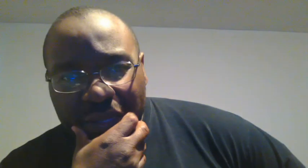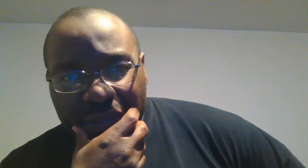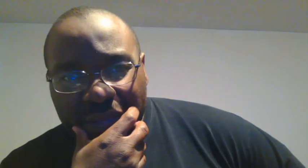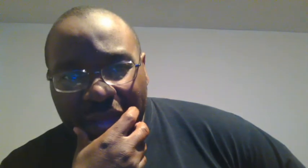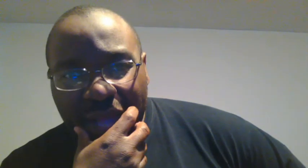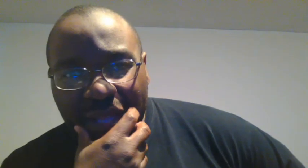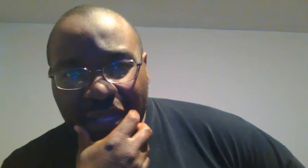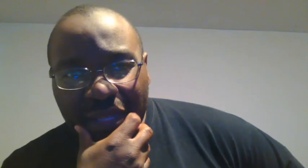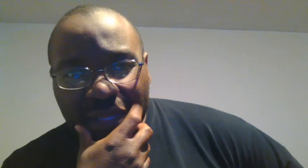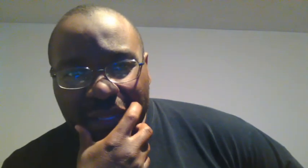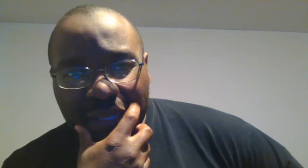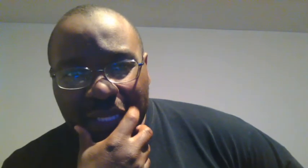Huh?